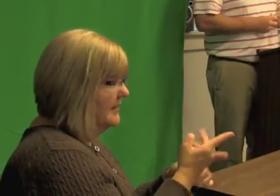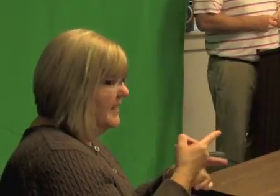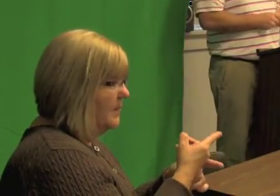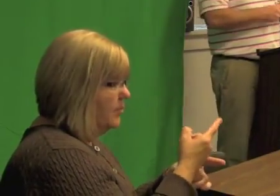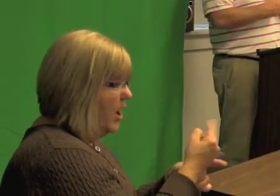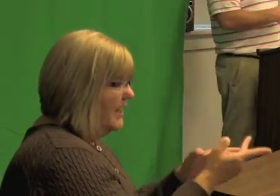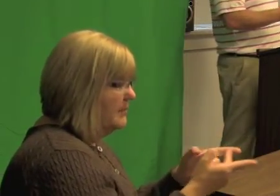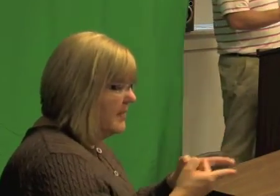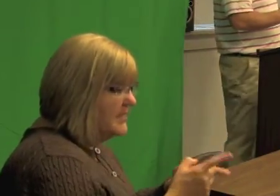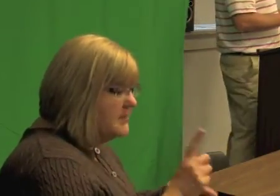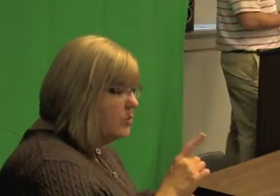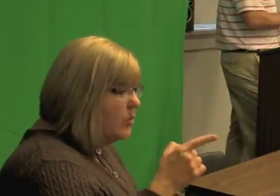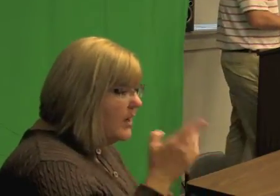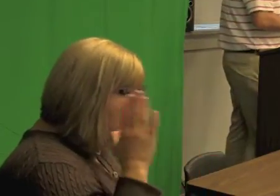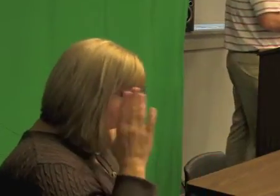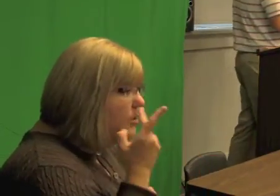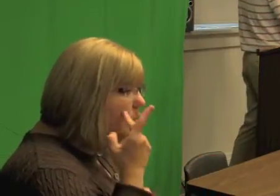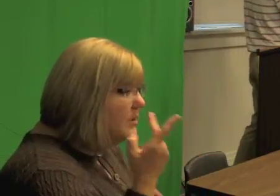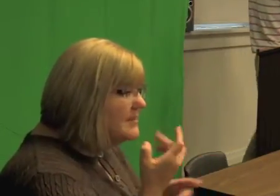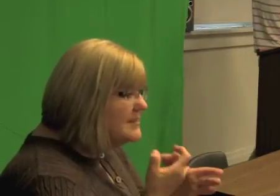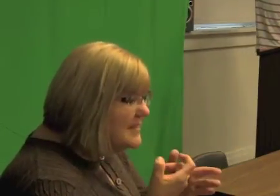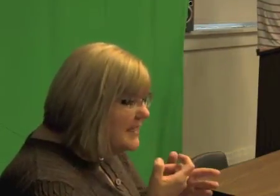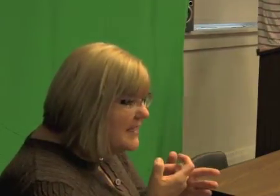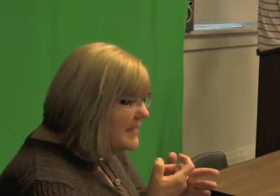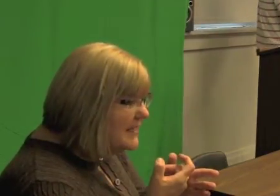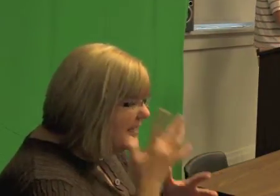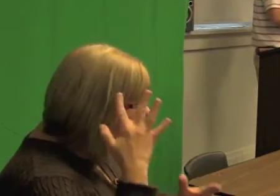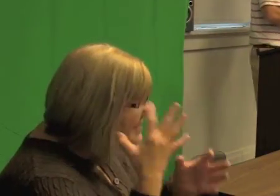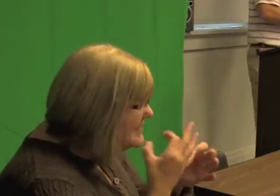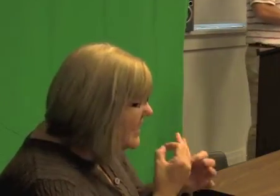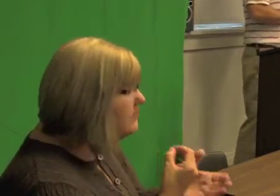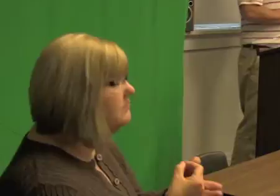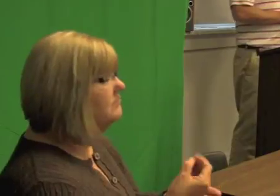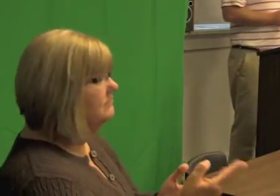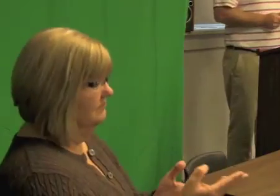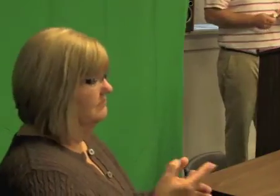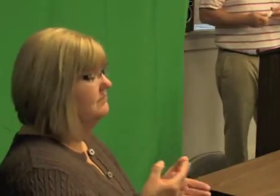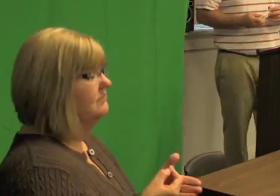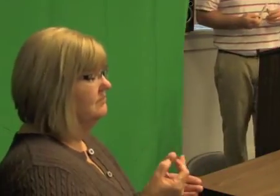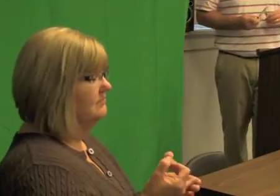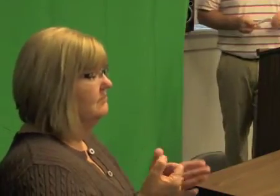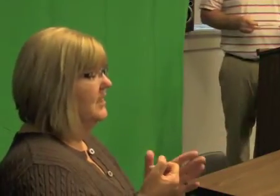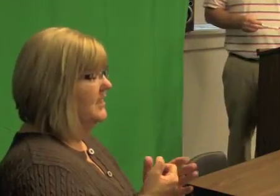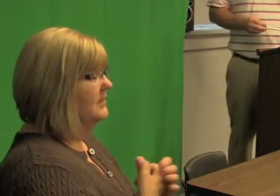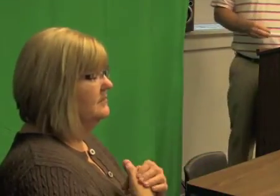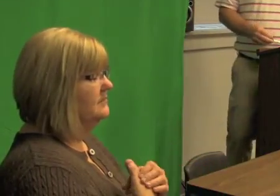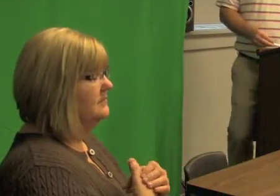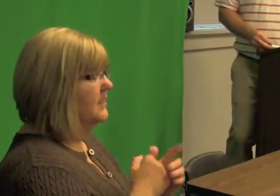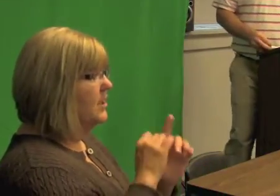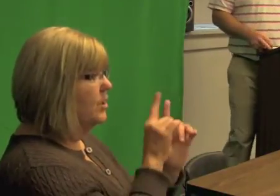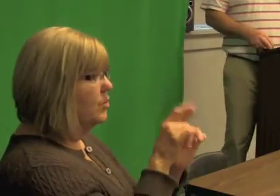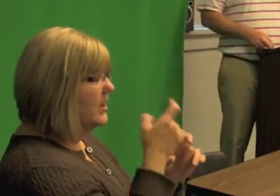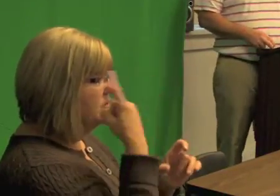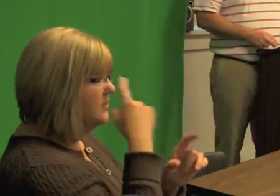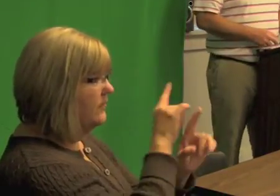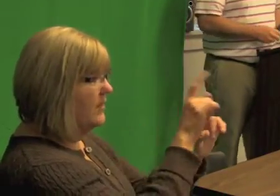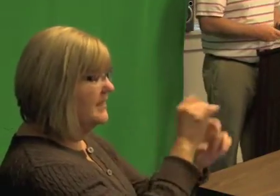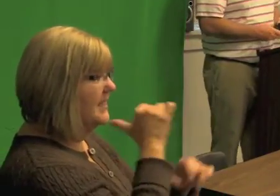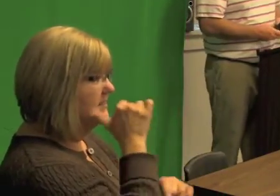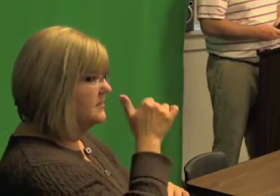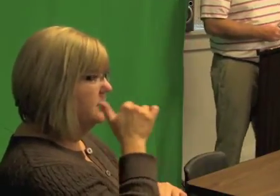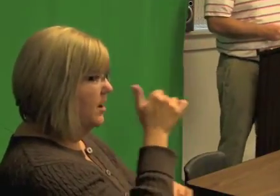put where you are going to see it the last second and decide to purchase it. Are there any questions for the test